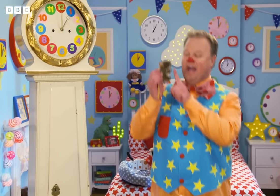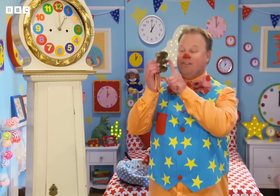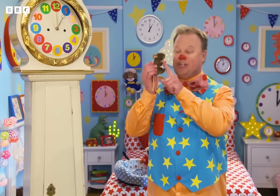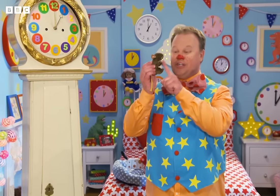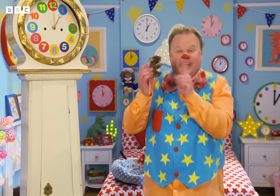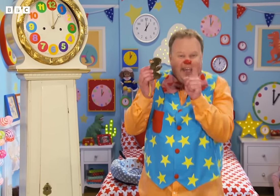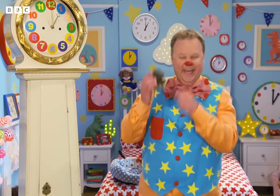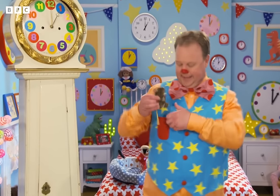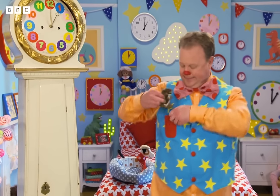five!